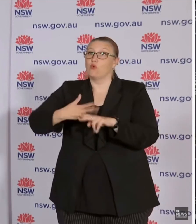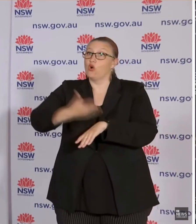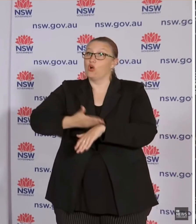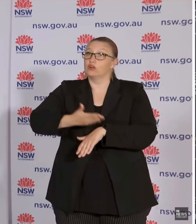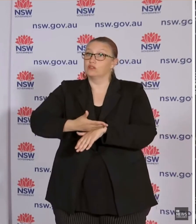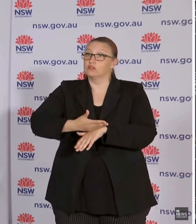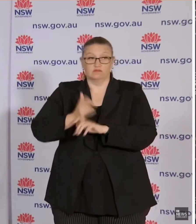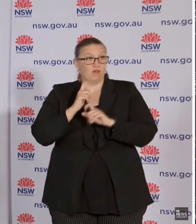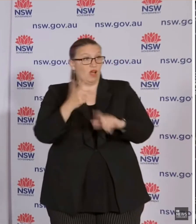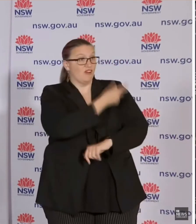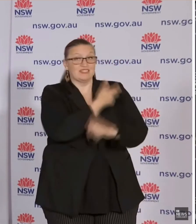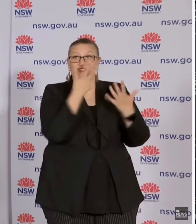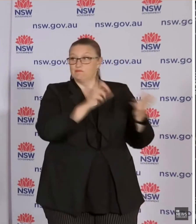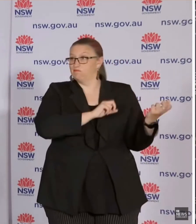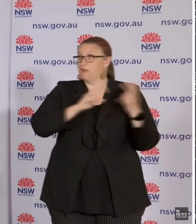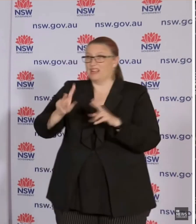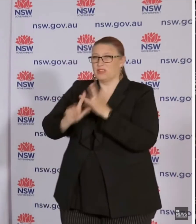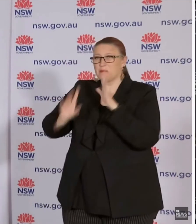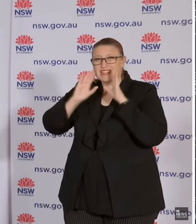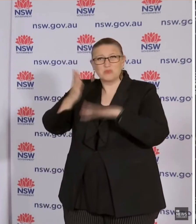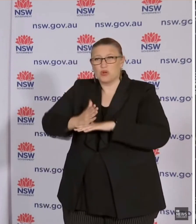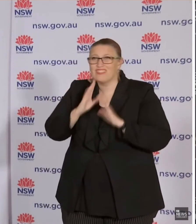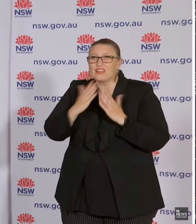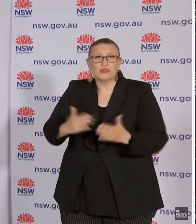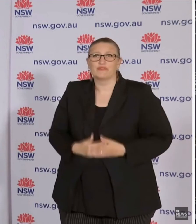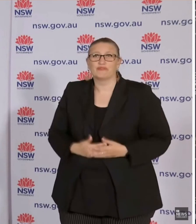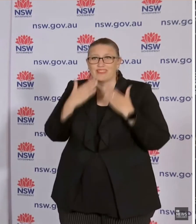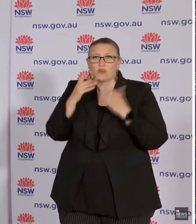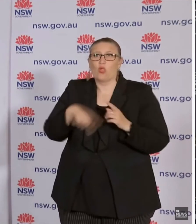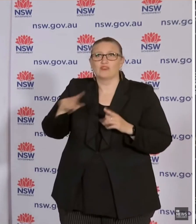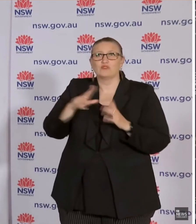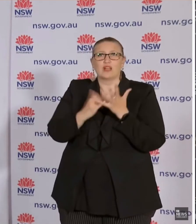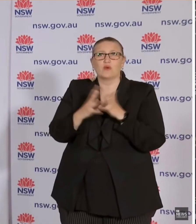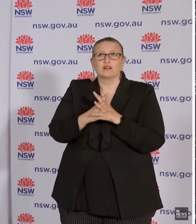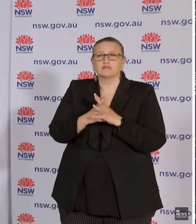now back doing the incredible work they do right across our city and indeed across